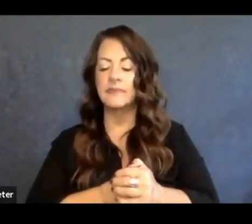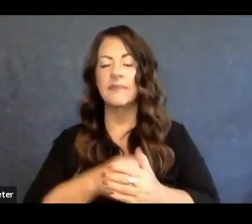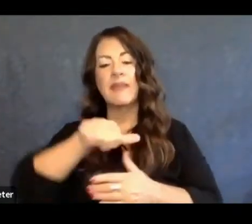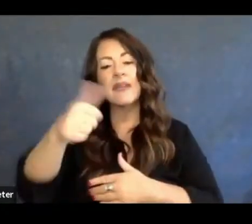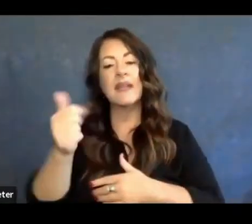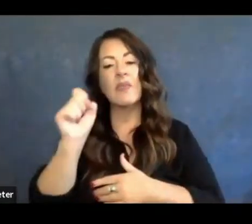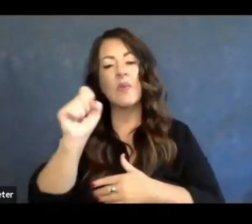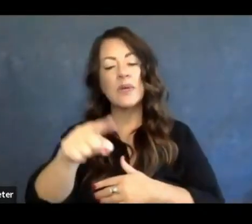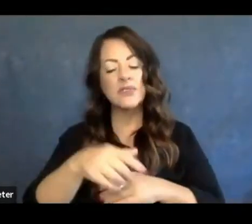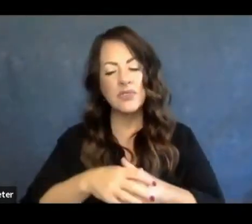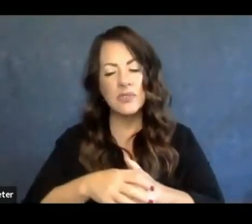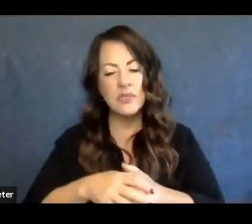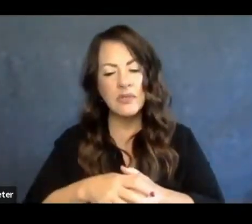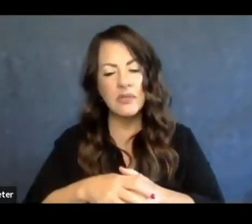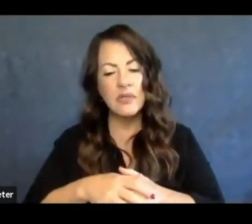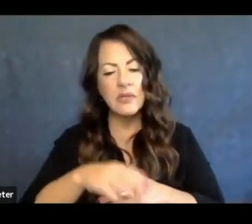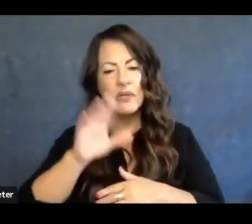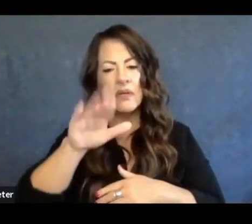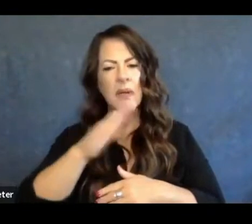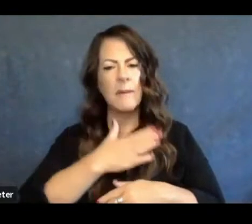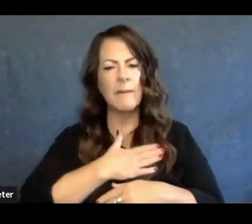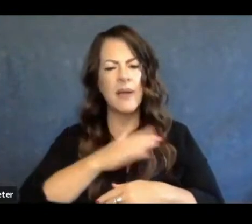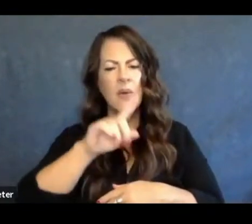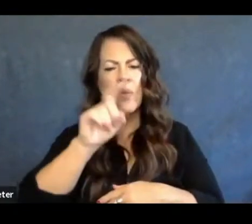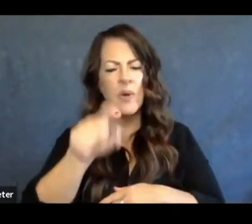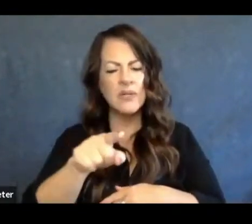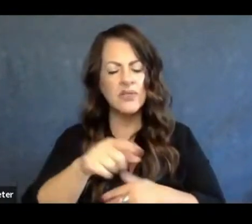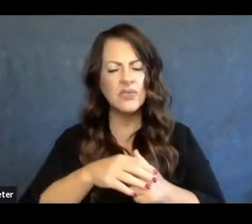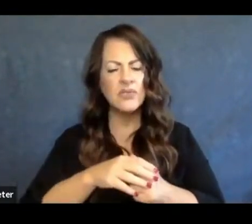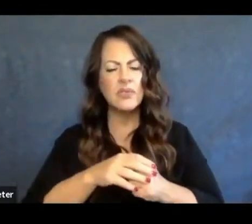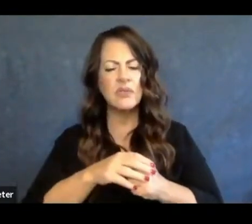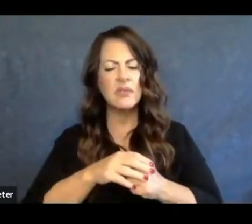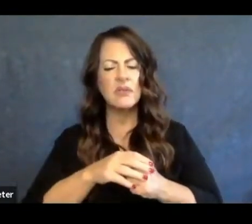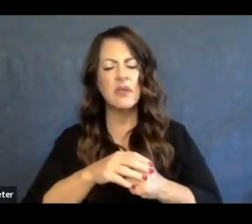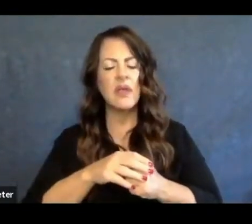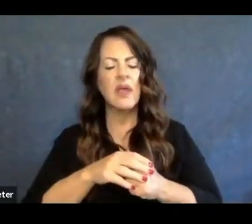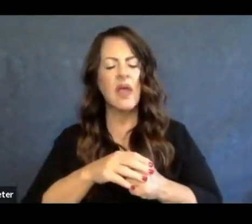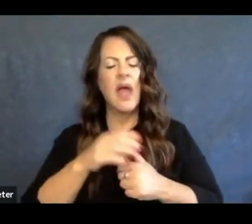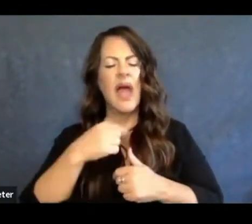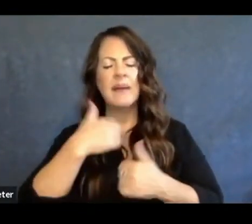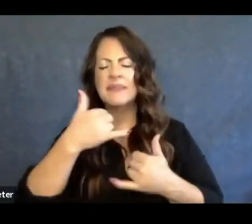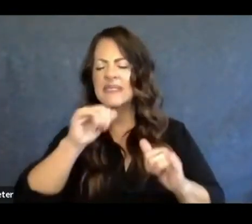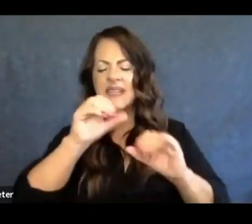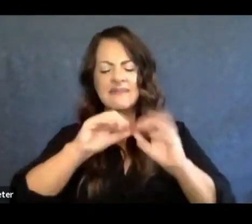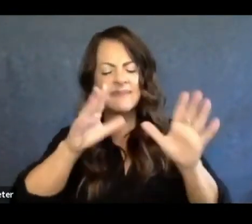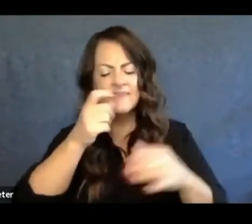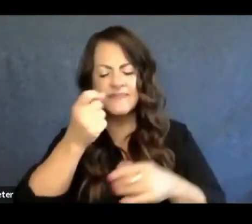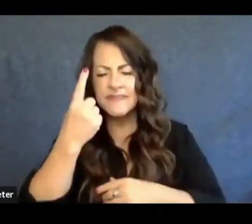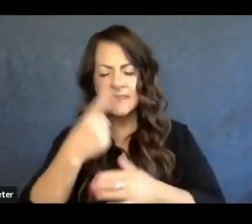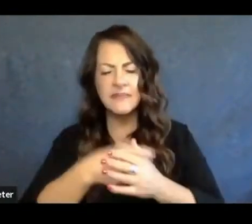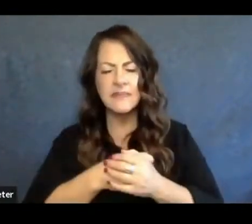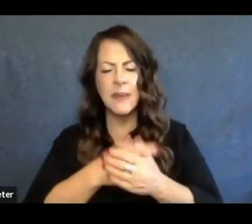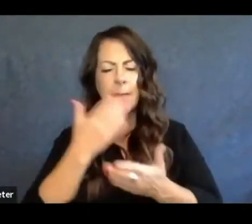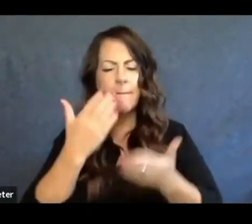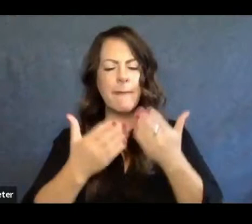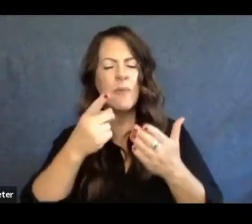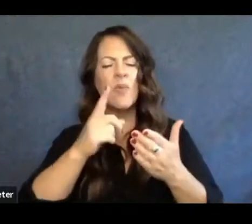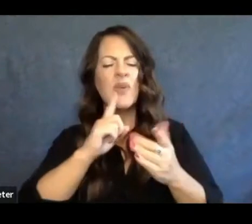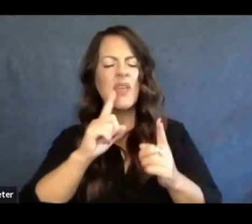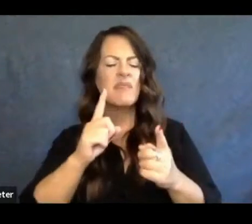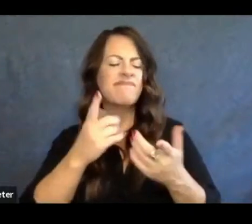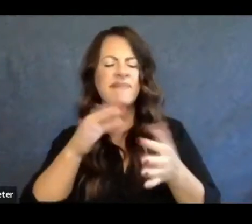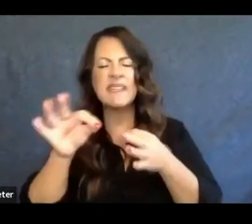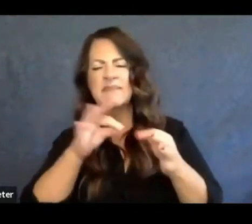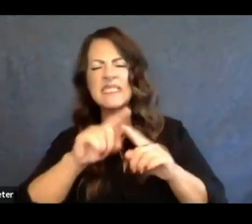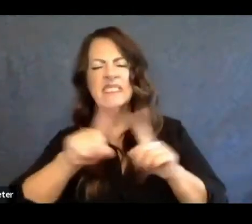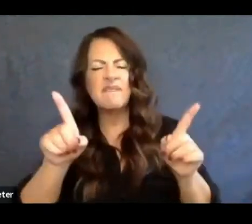Yeah, hi, Dr. Galley. My question is similar to some early ones, but I'm still not clear on it, so I want to ask in a different way. Sure. San Diego County